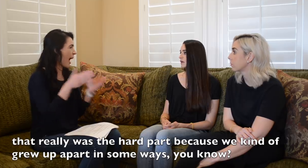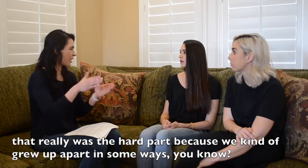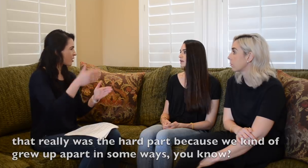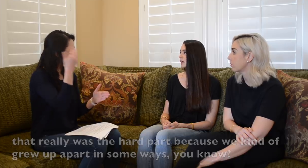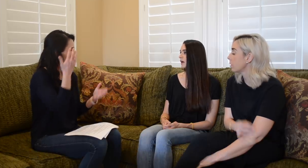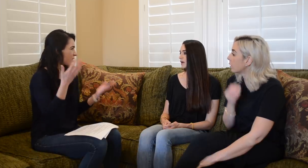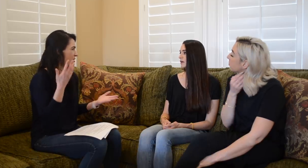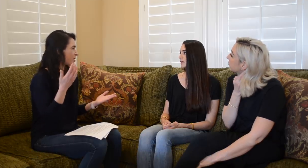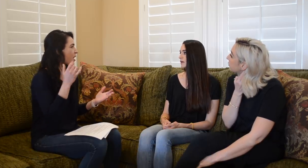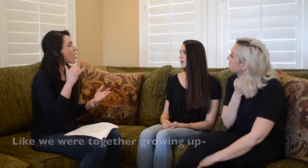Yeah. Yeah.